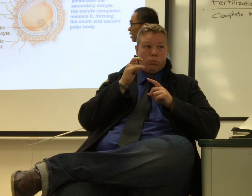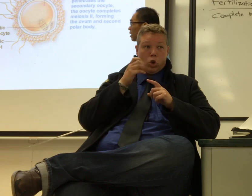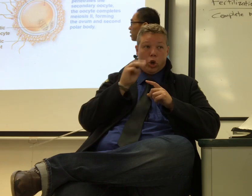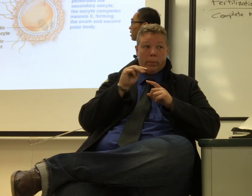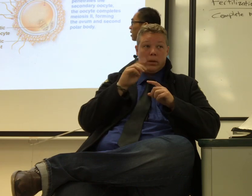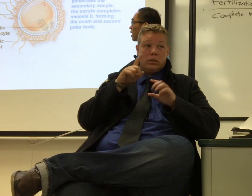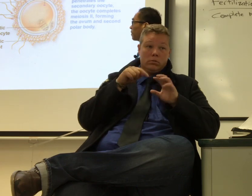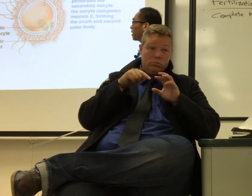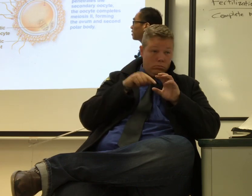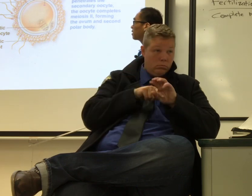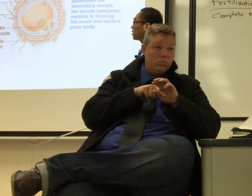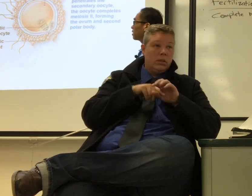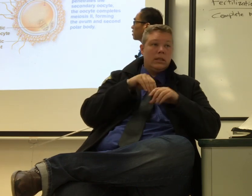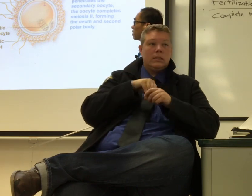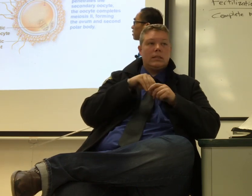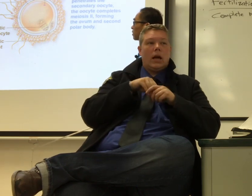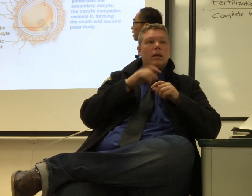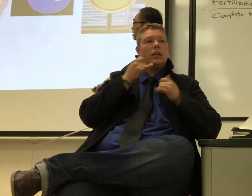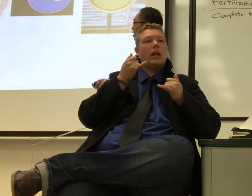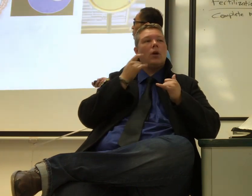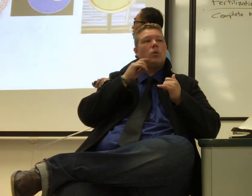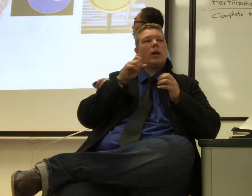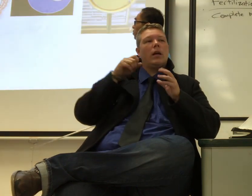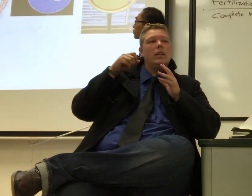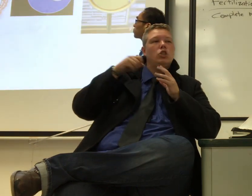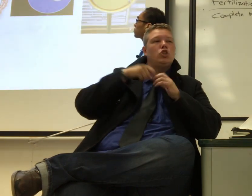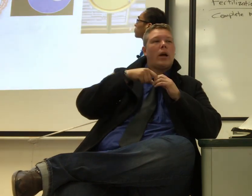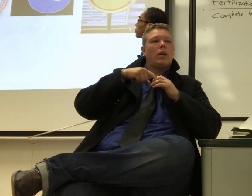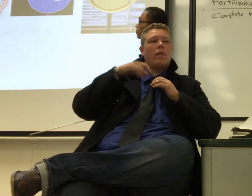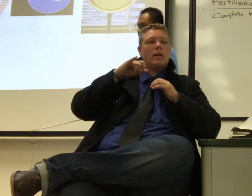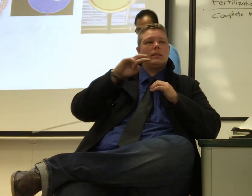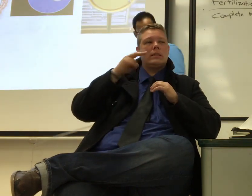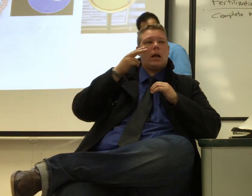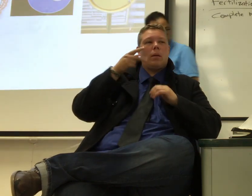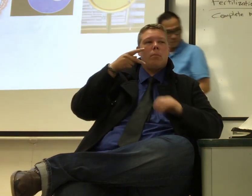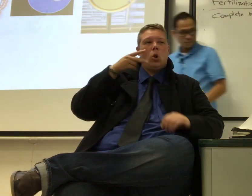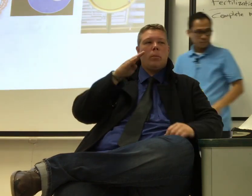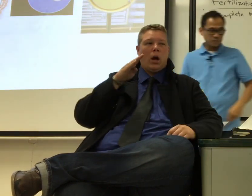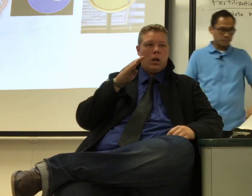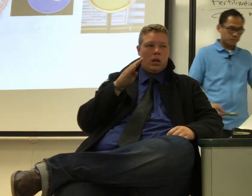polar body, and then the next step is here.